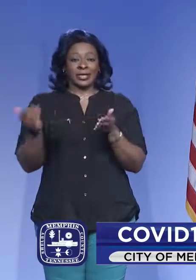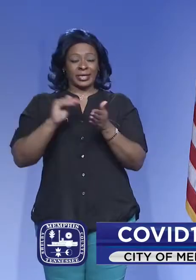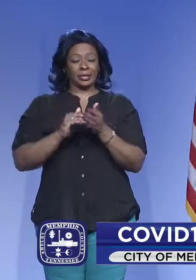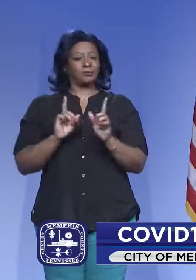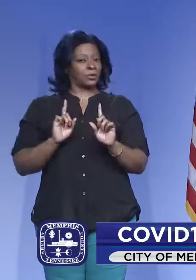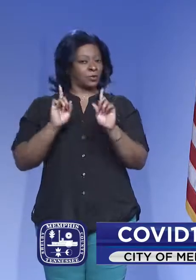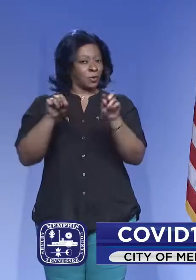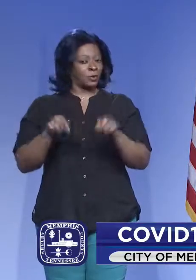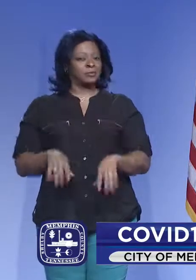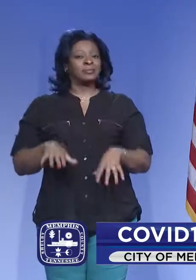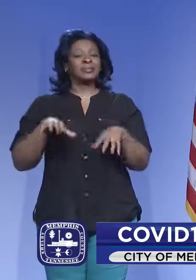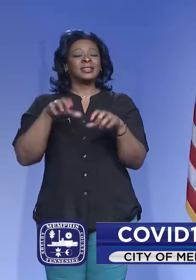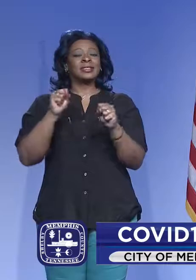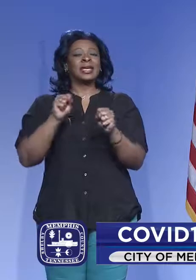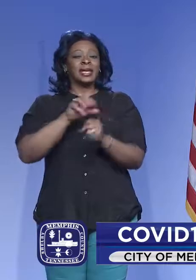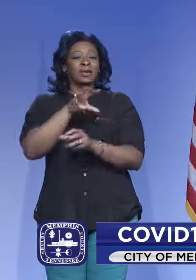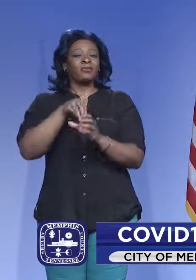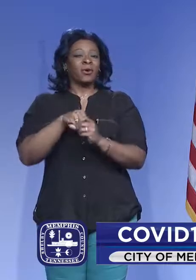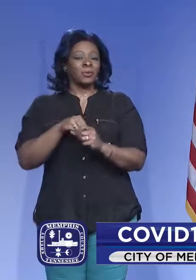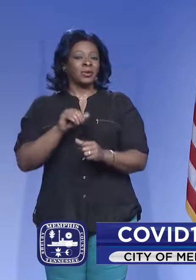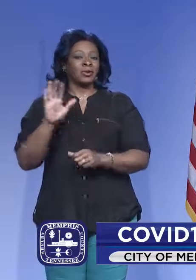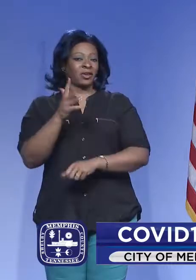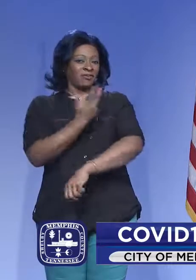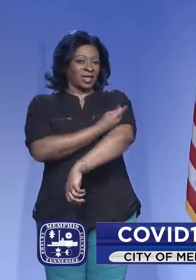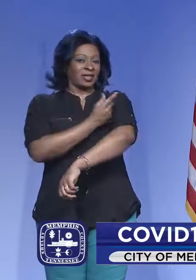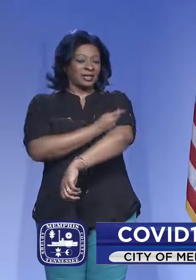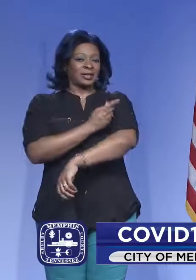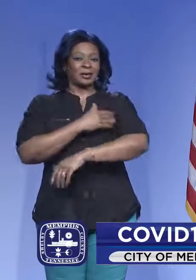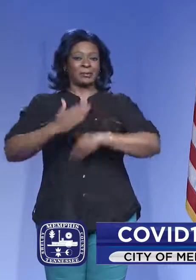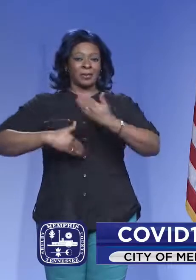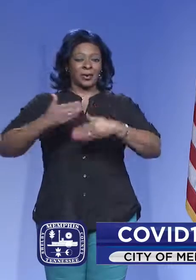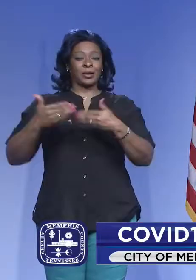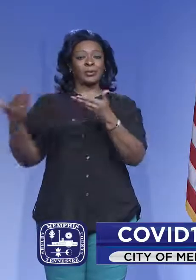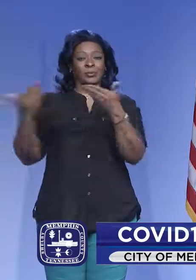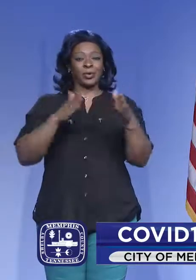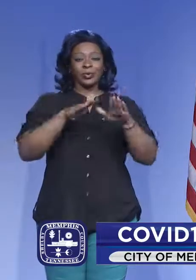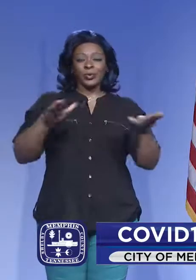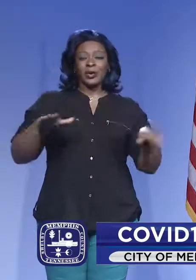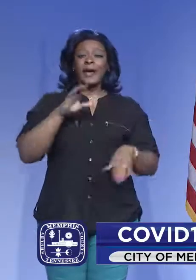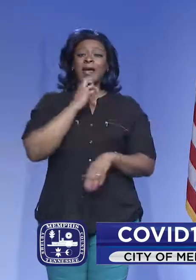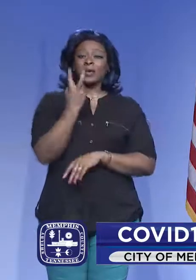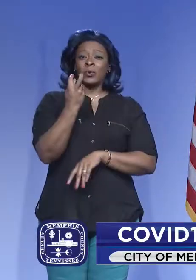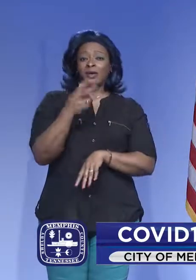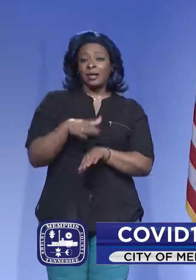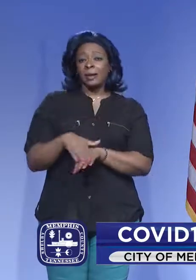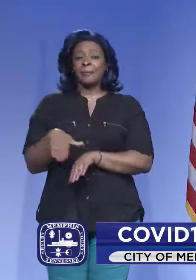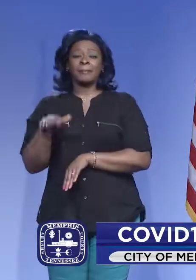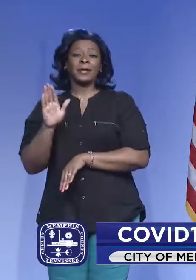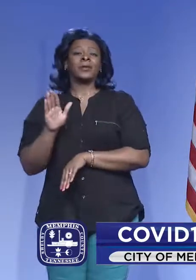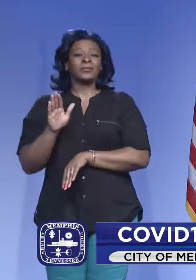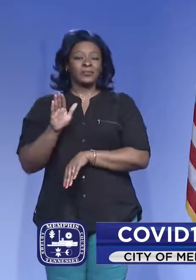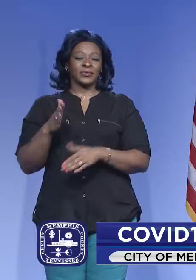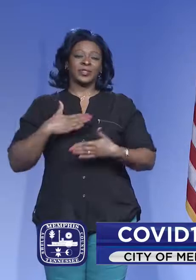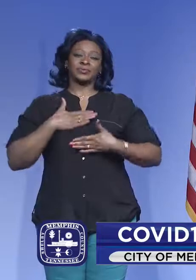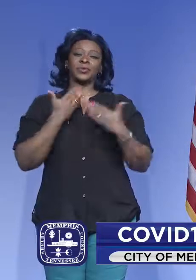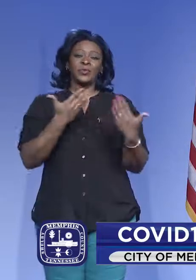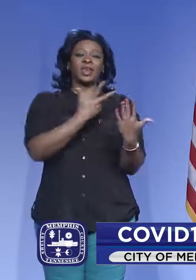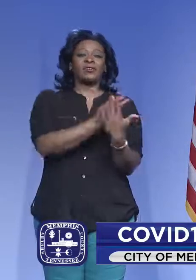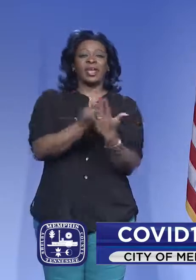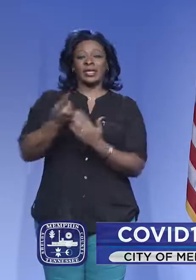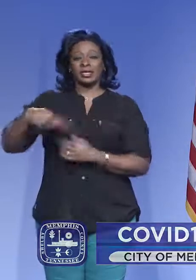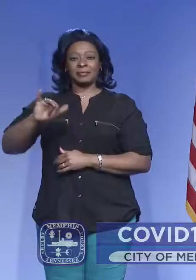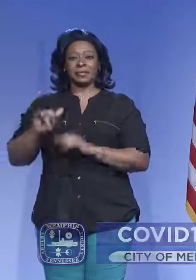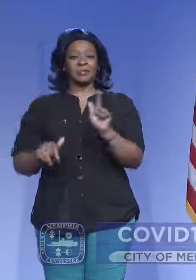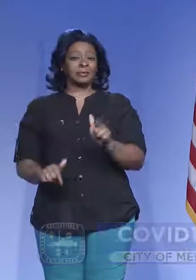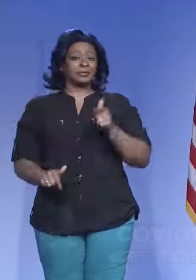on out and take part in the vaccination process. Bring your children as young as 12 years old. We'll be happy to vaccinate them. So now I'm